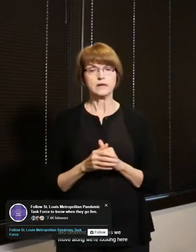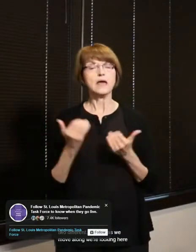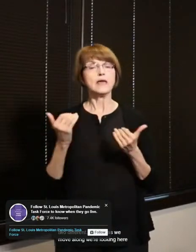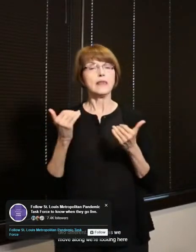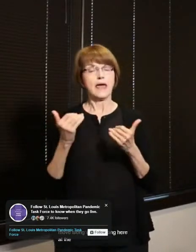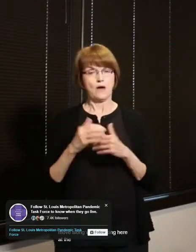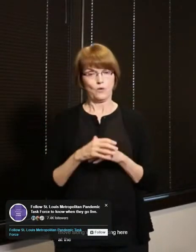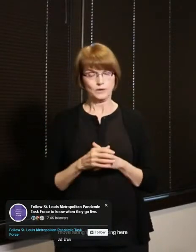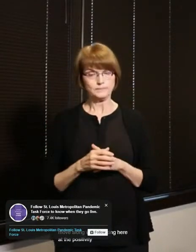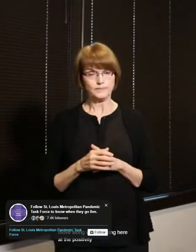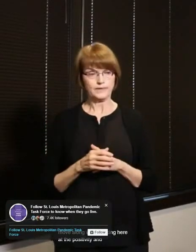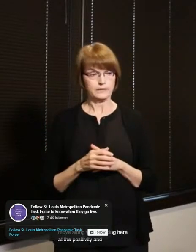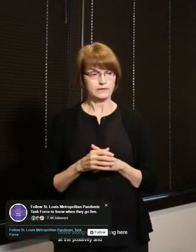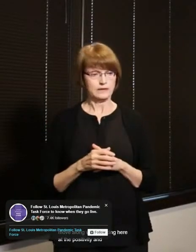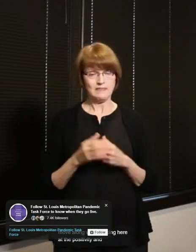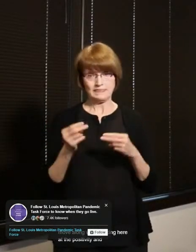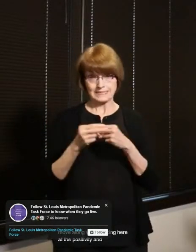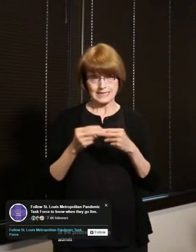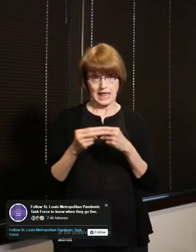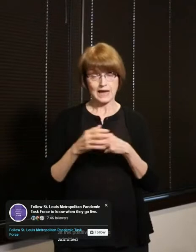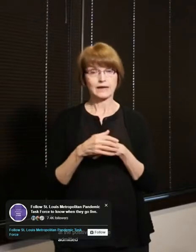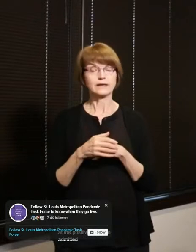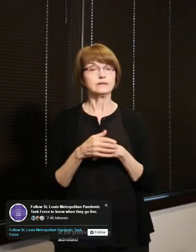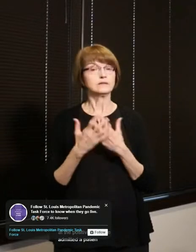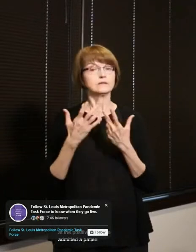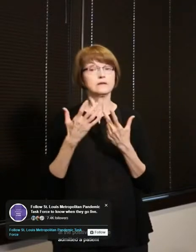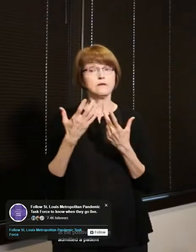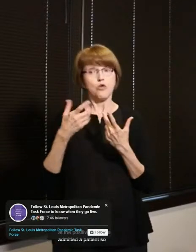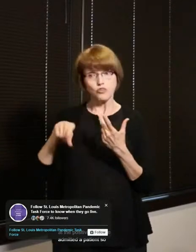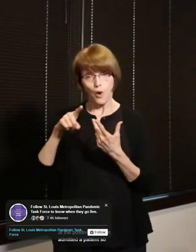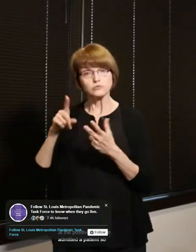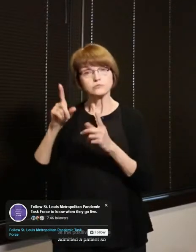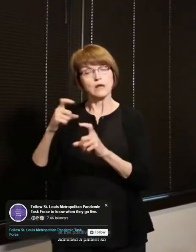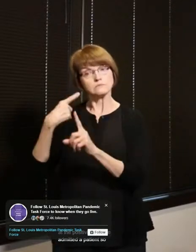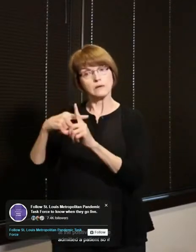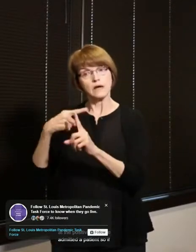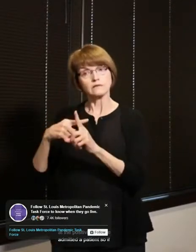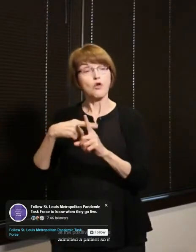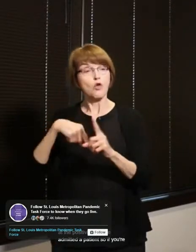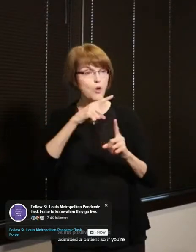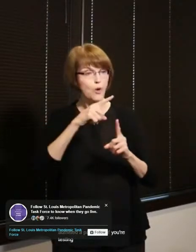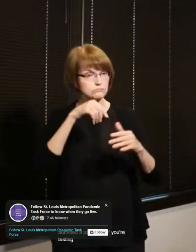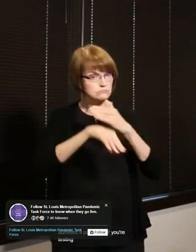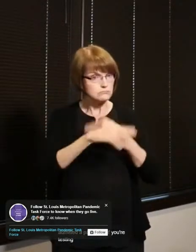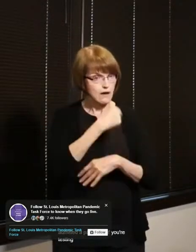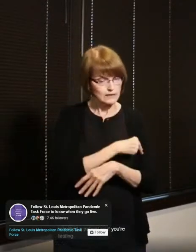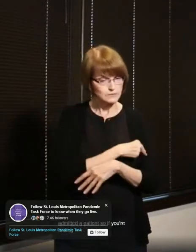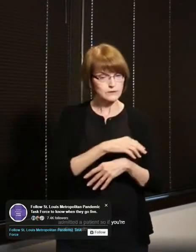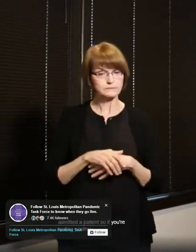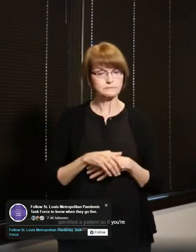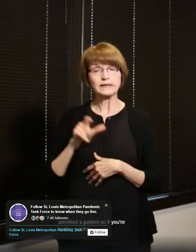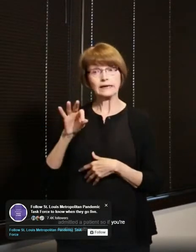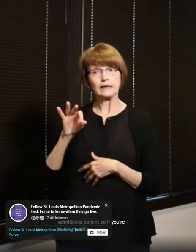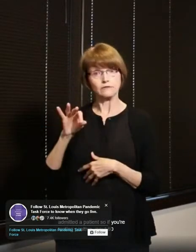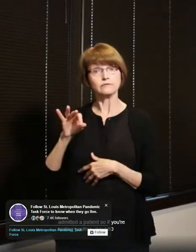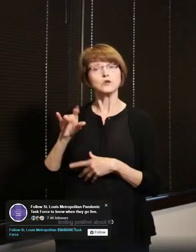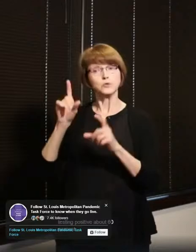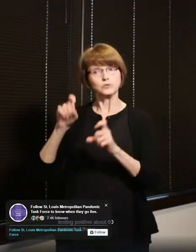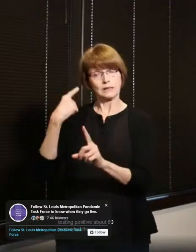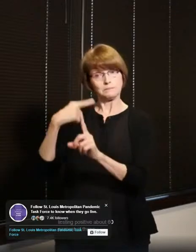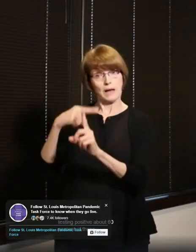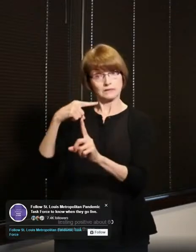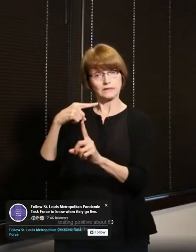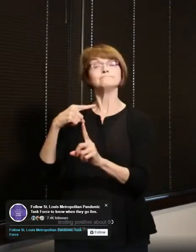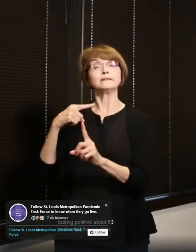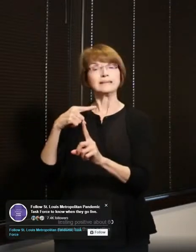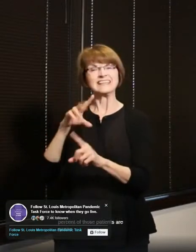the positivity and the admitted patients. So if you're testing positive, about 60% of those patients